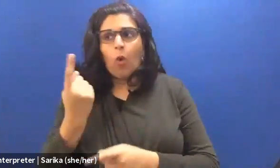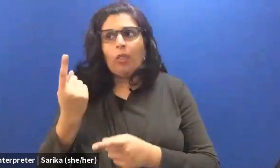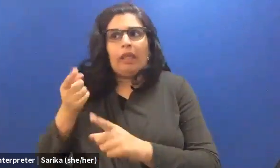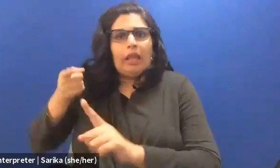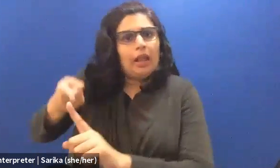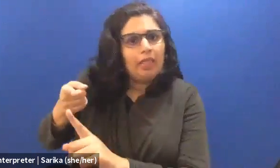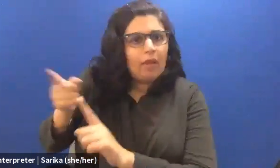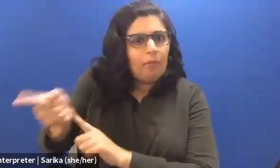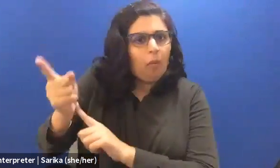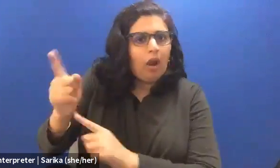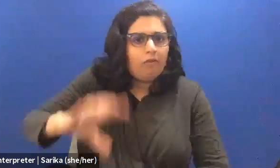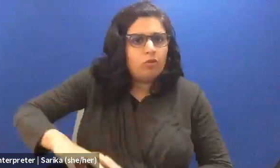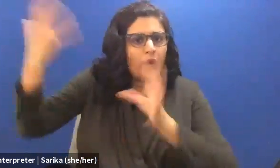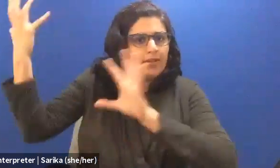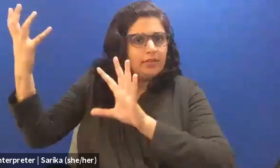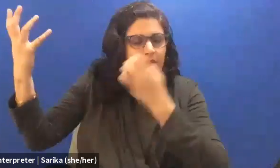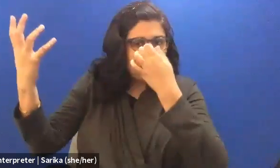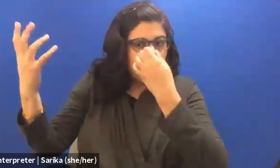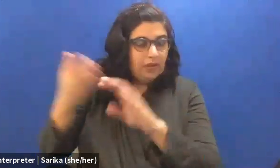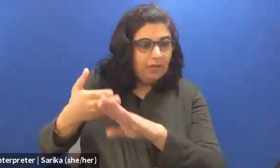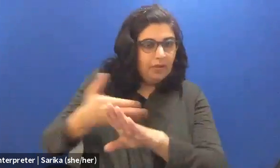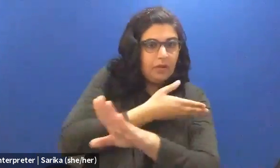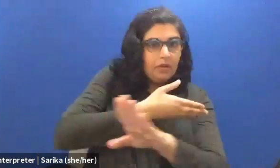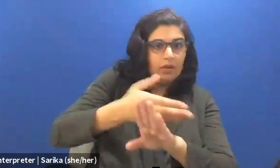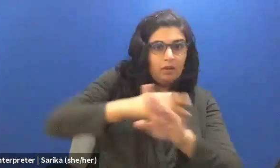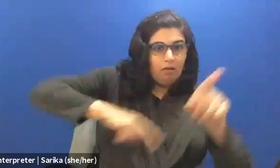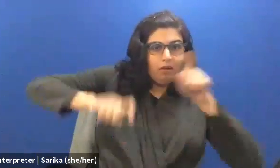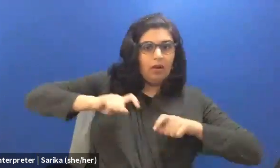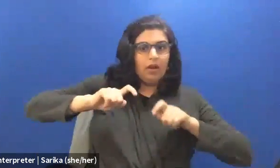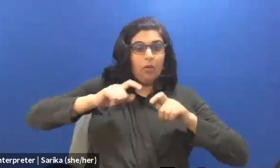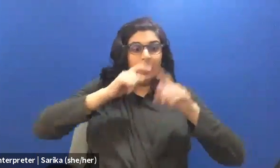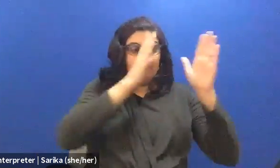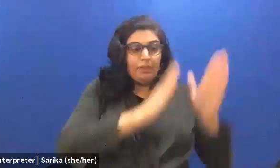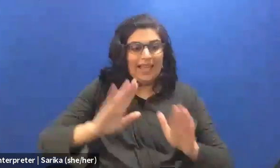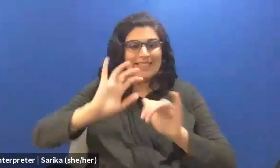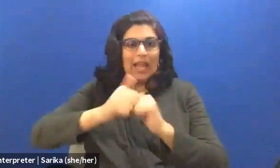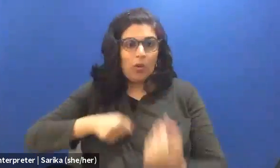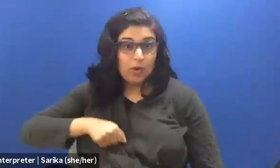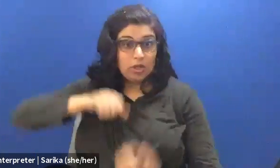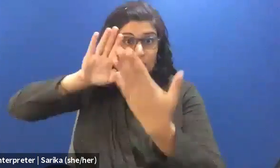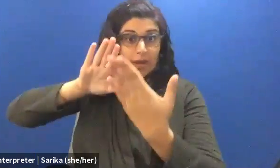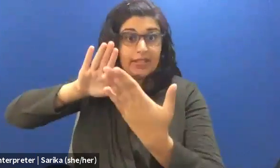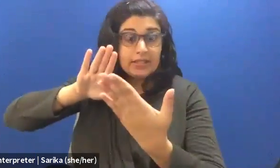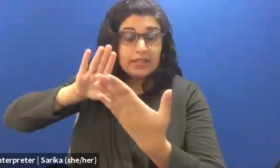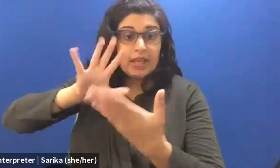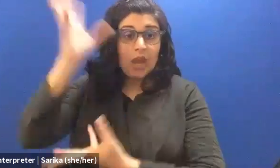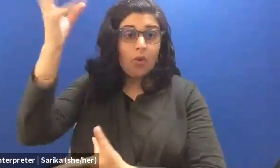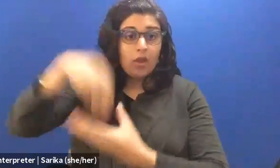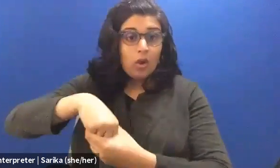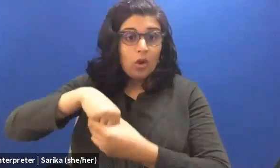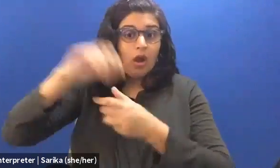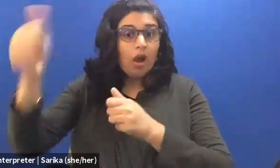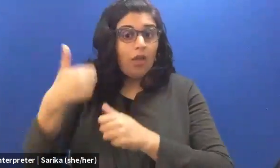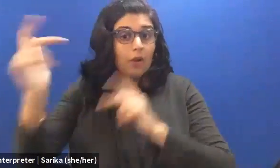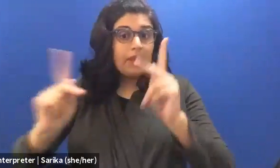crisis. That we have plans as communities on how to address it. And we include other